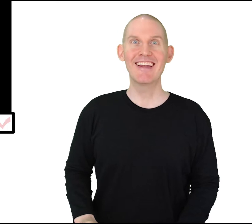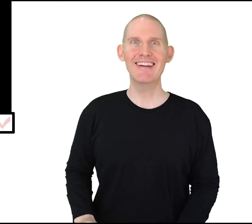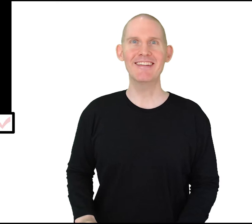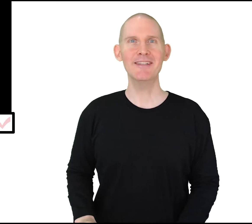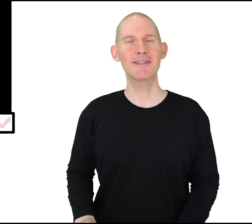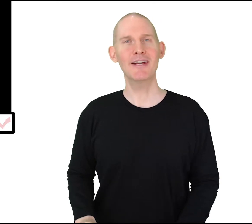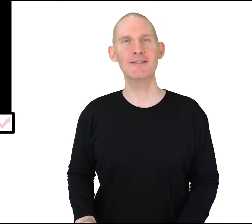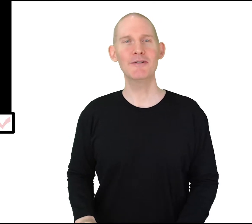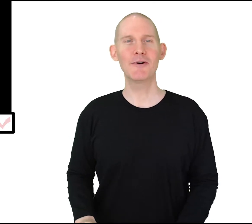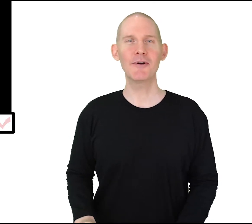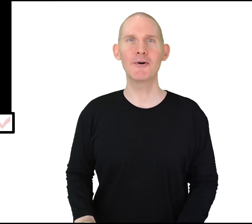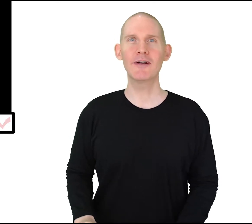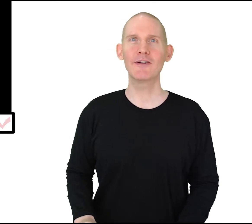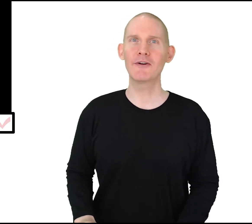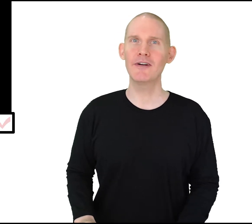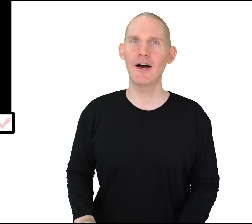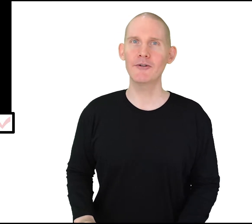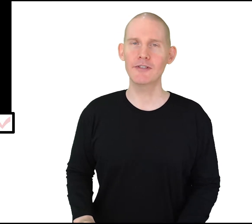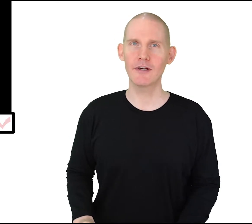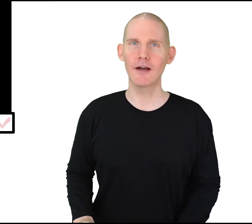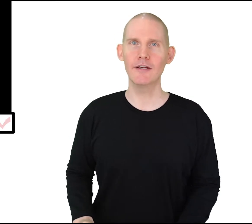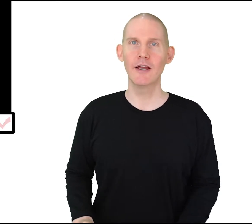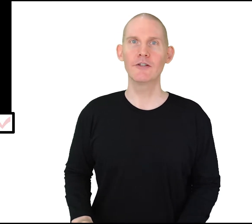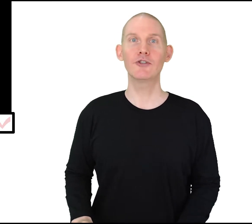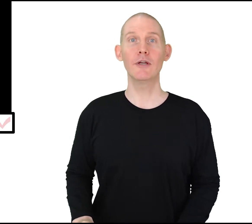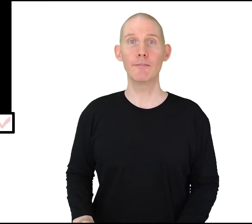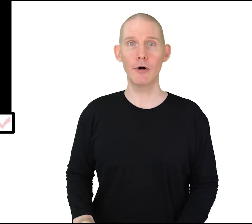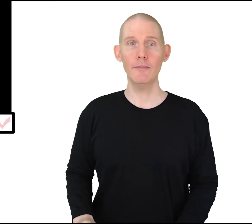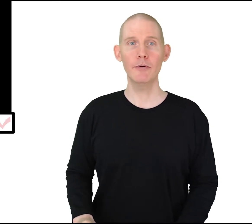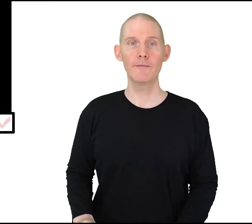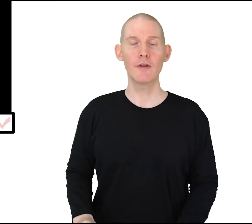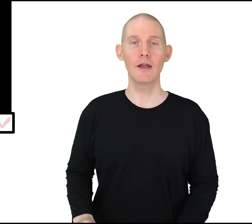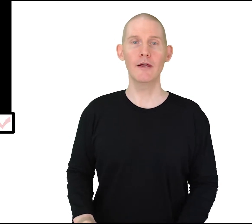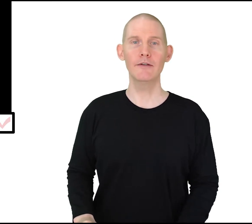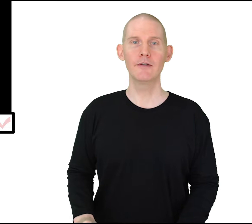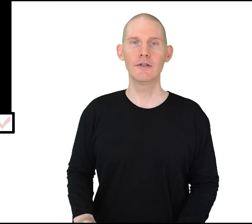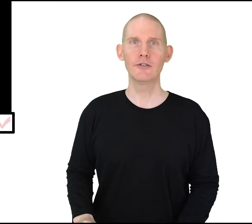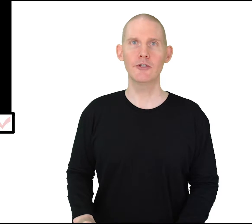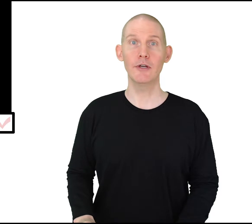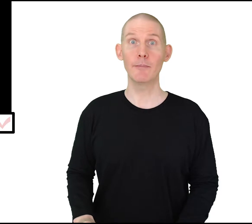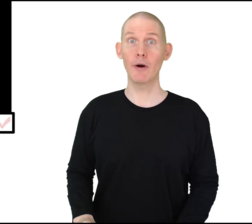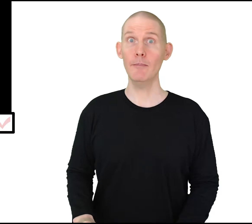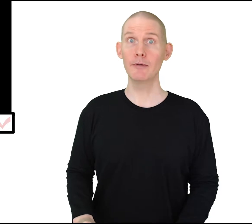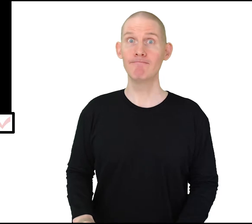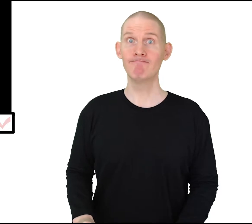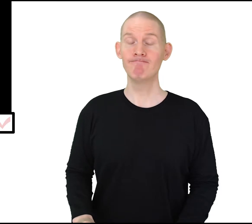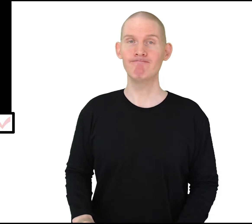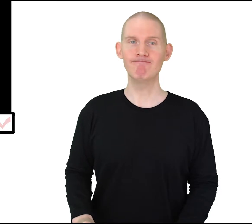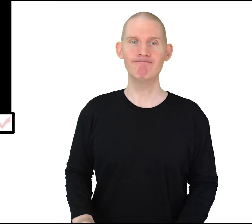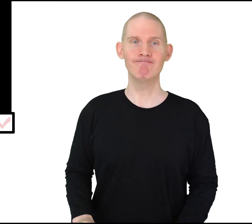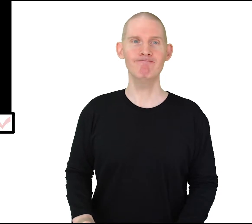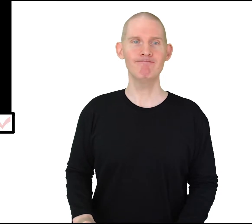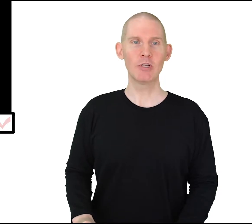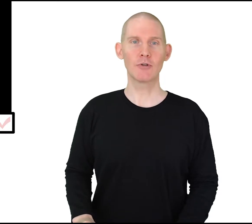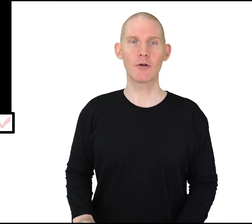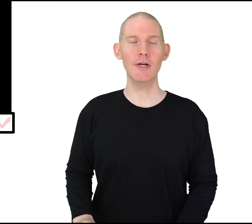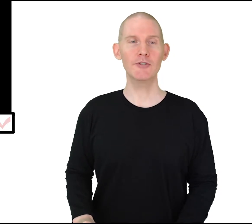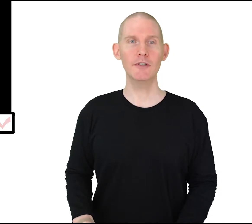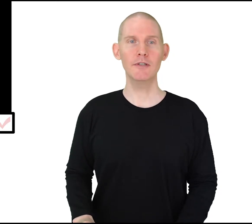In this lesson, you're going to learn how to sign she burp and she burp. So the question, the